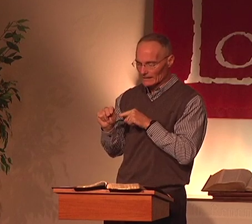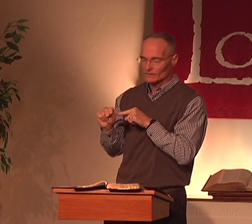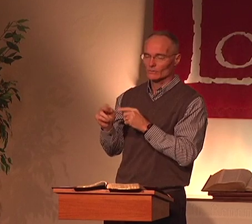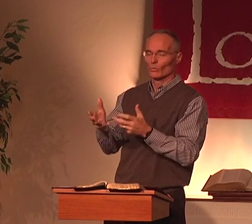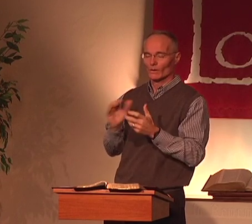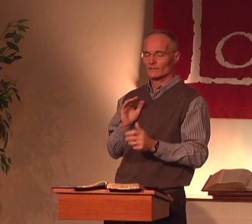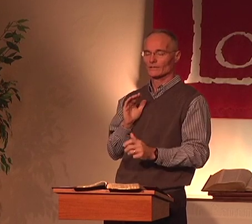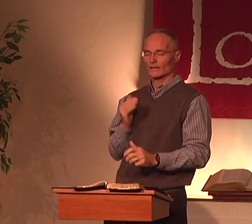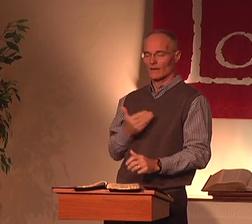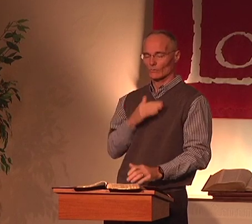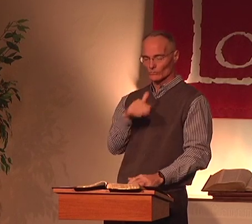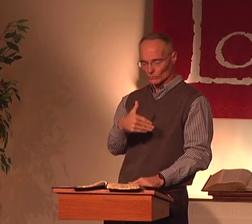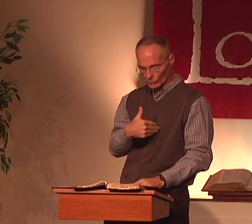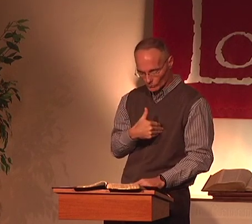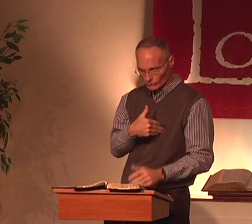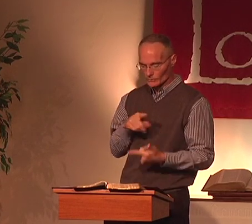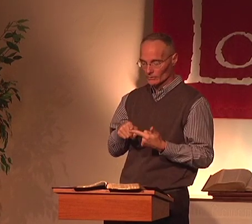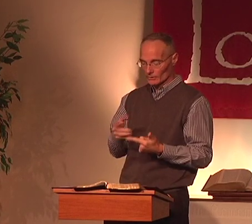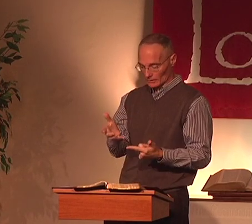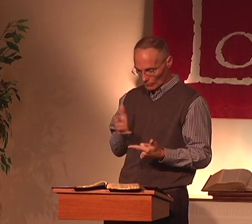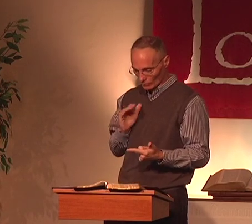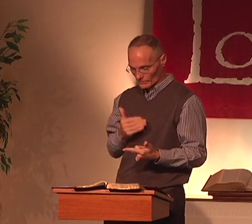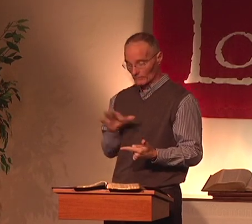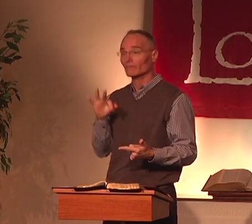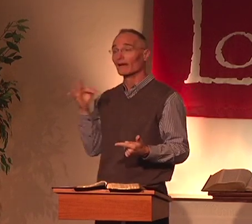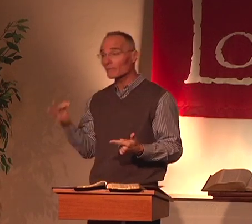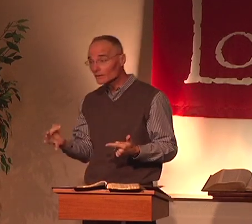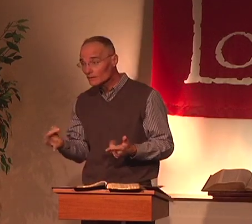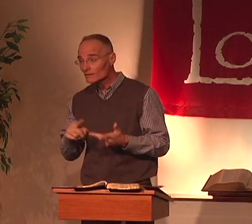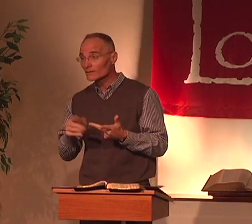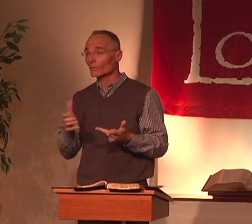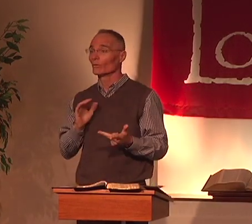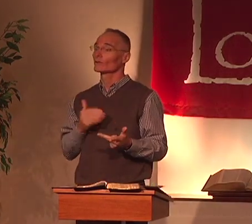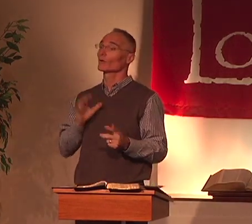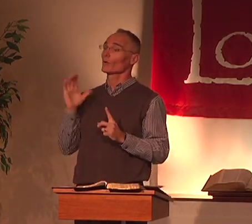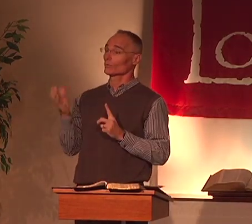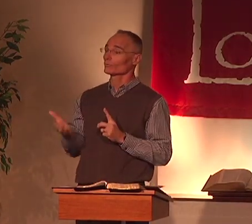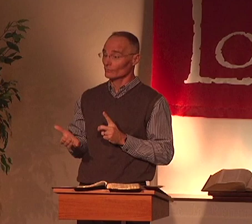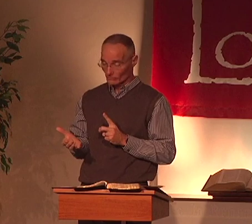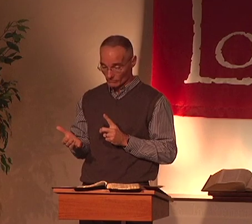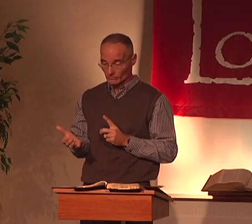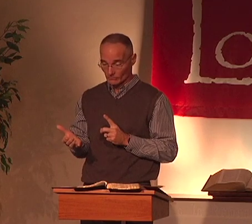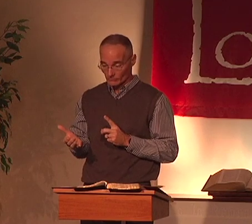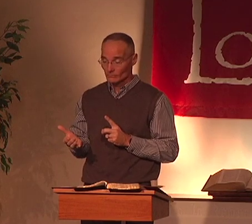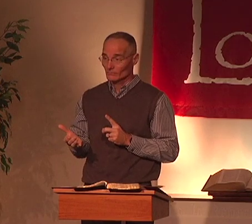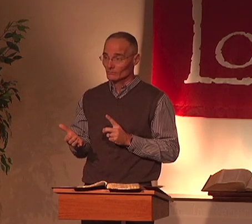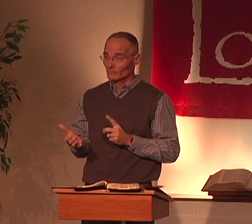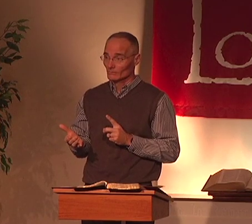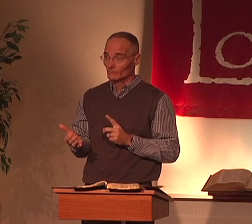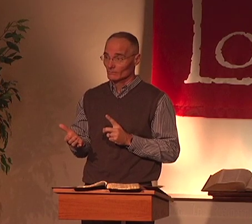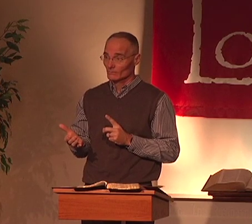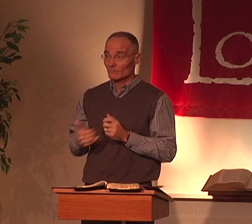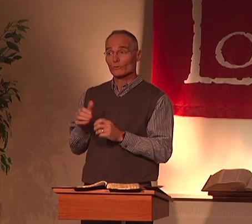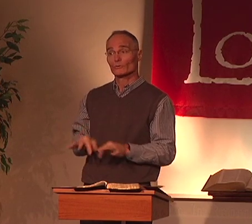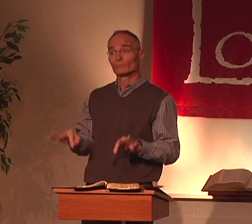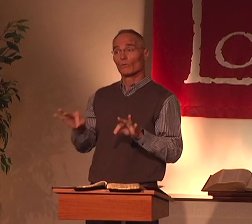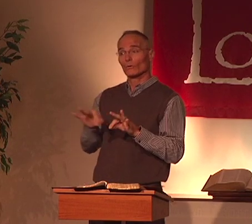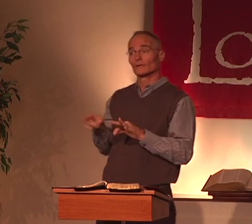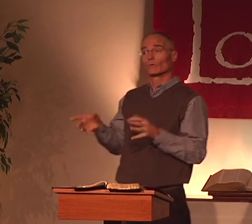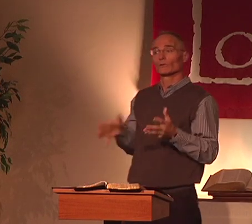Satan Wants our souls He wants our families He wants our culture And most